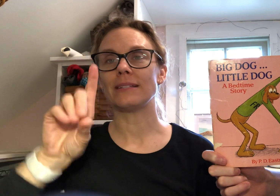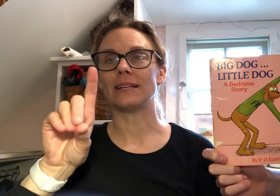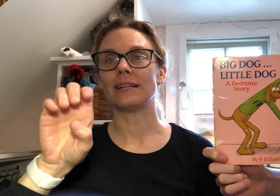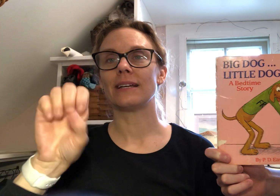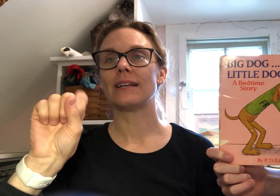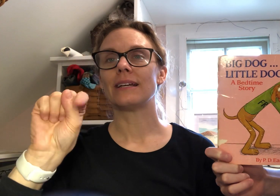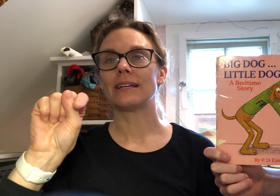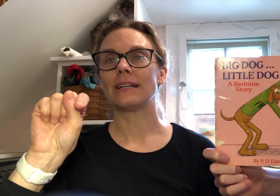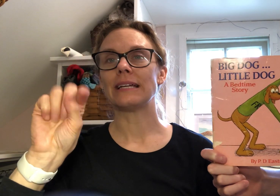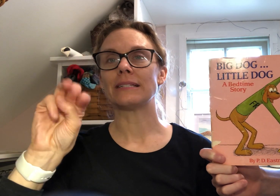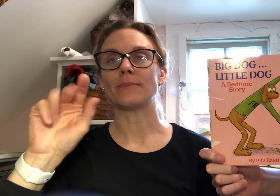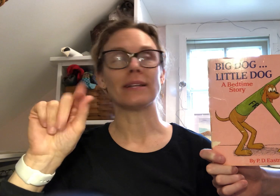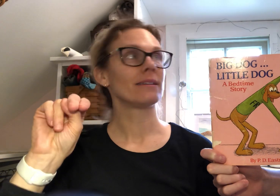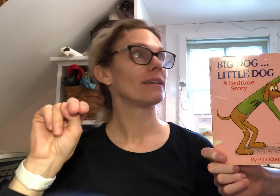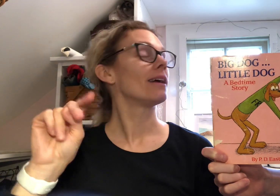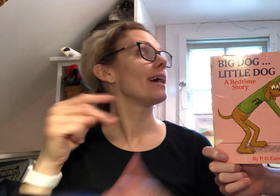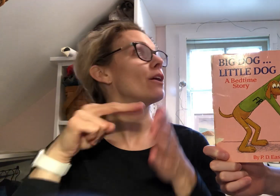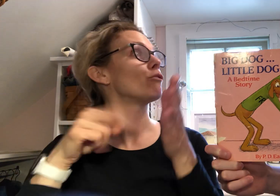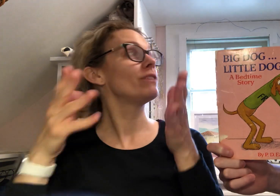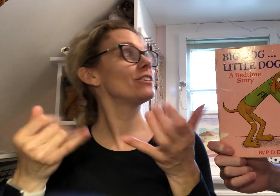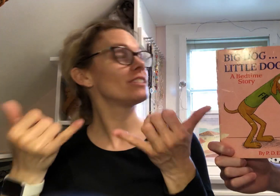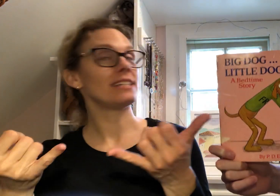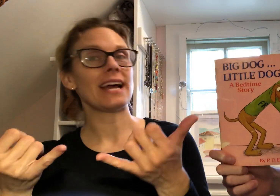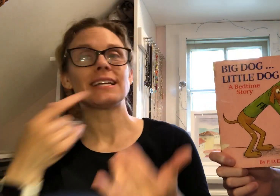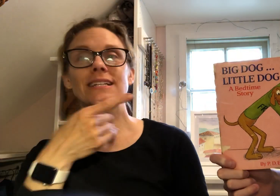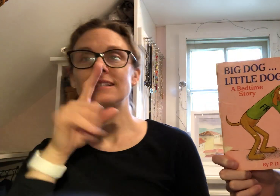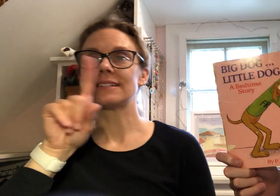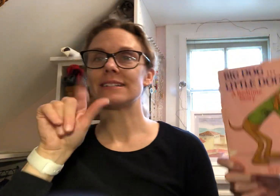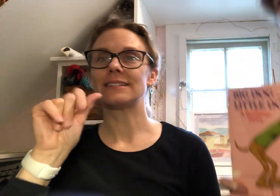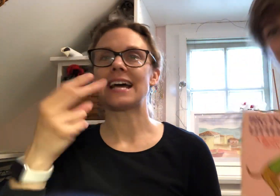P.D. Eastman. And our reader today is Zach.